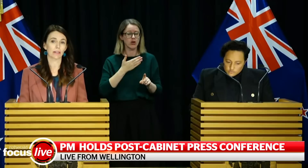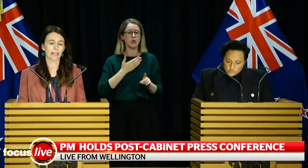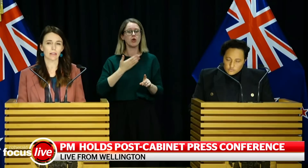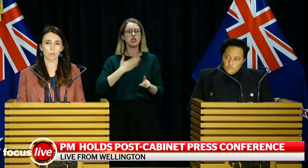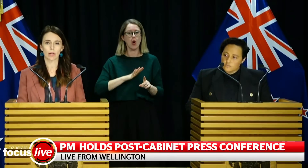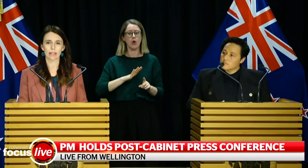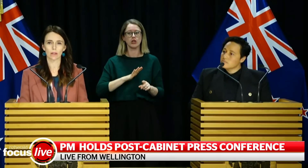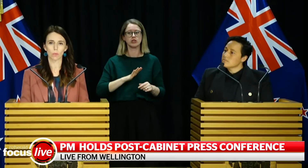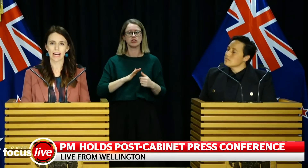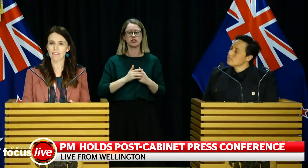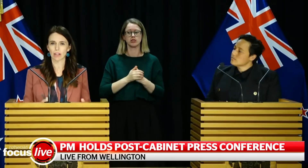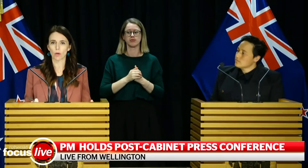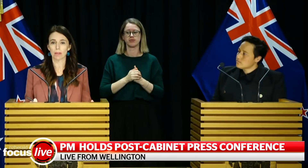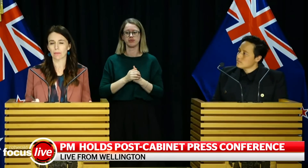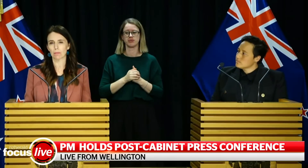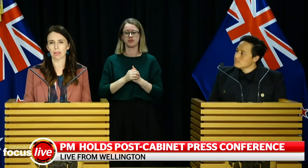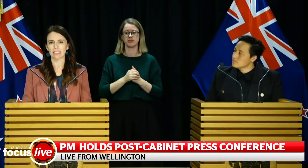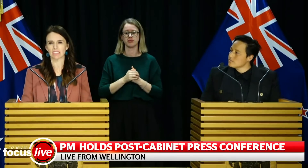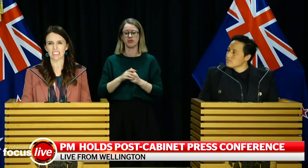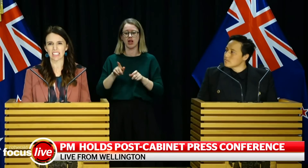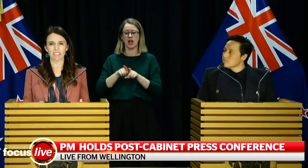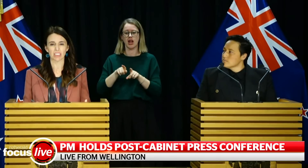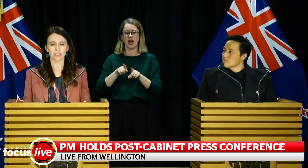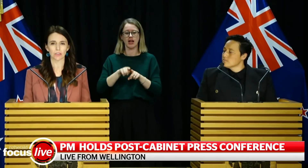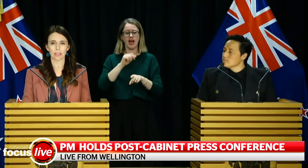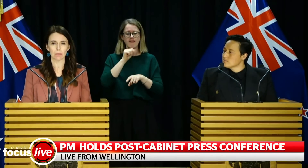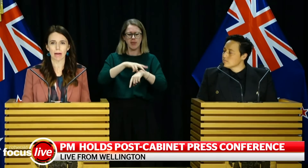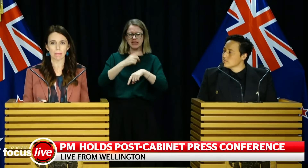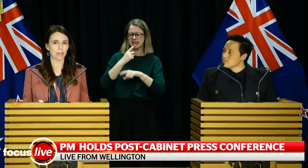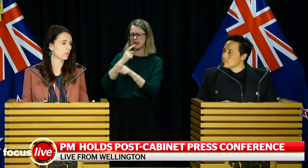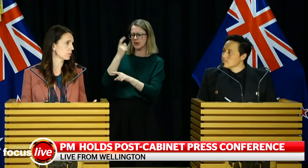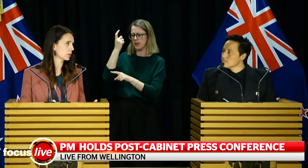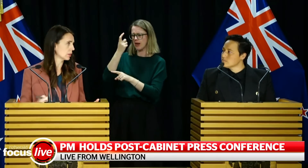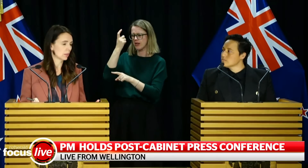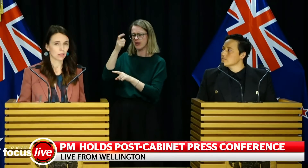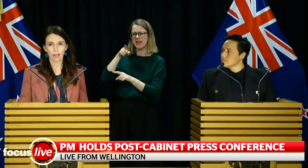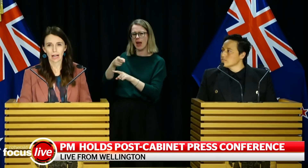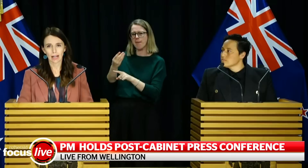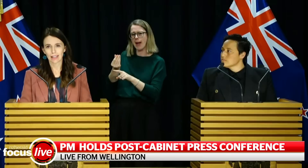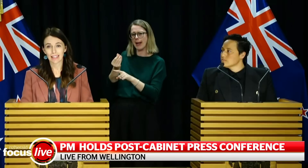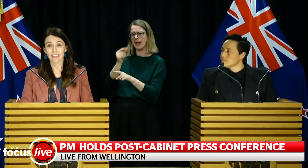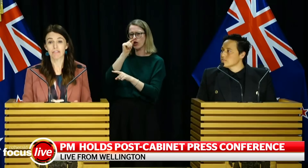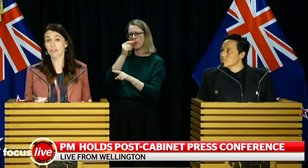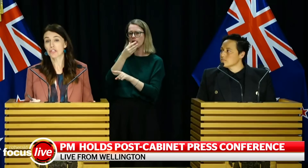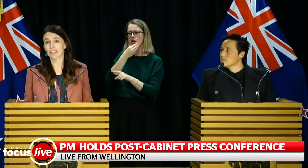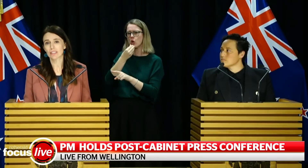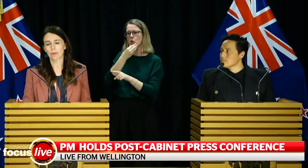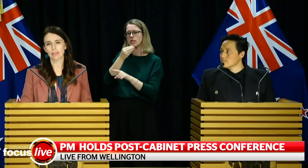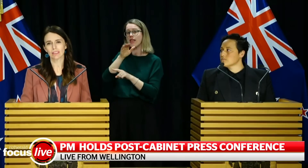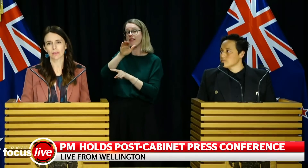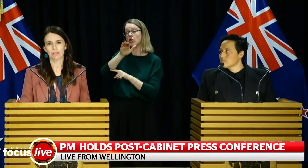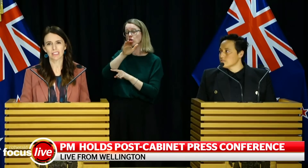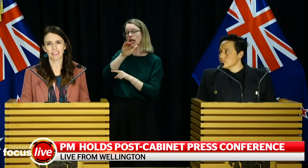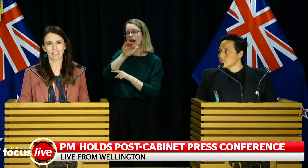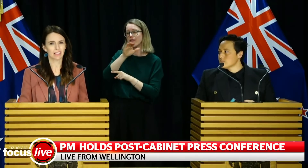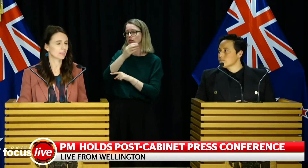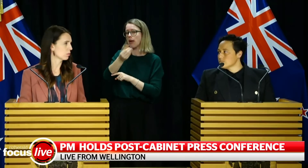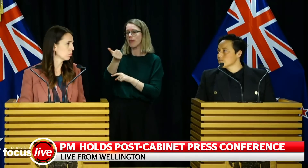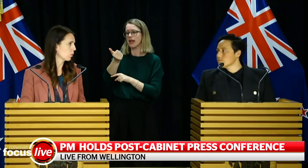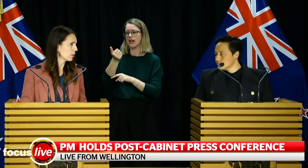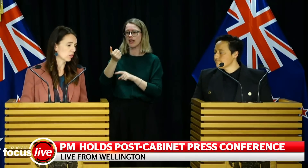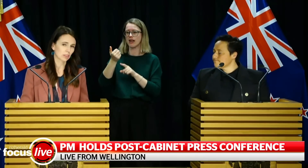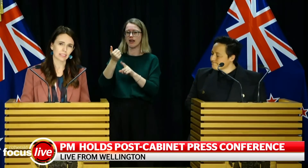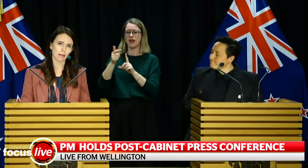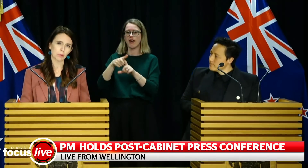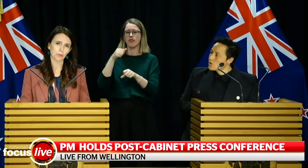an area where we have an opening where the police have said they have a concern that it may be used in the future as well. So we've seen, I think,